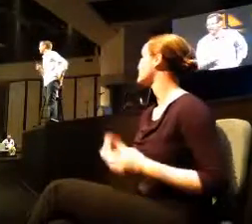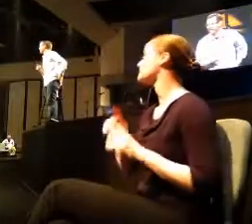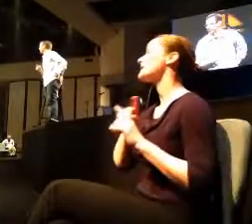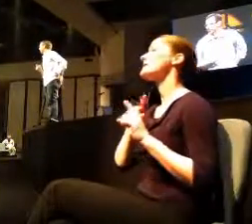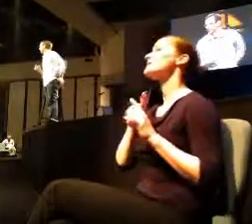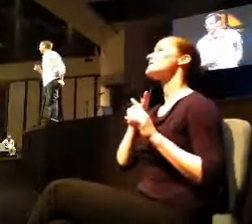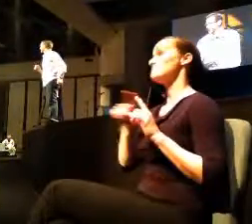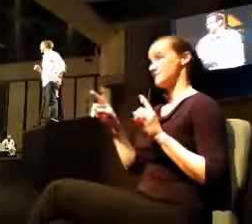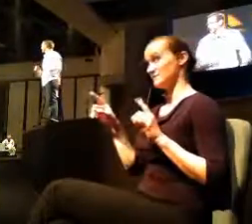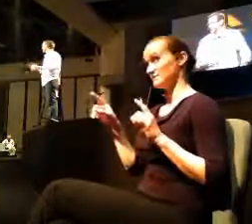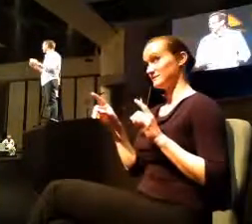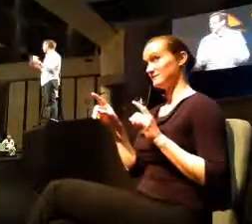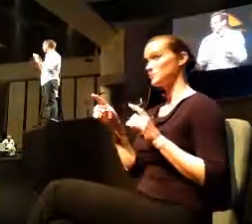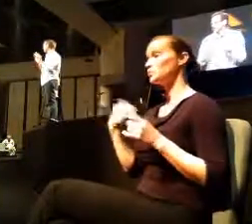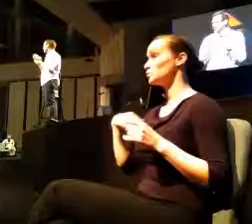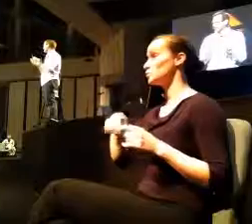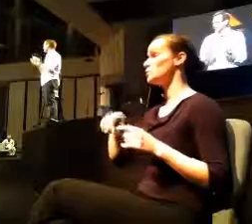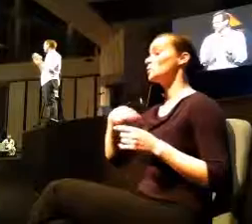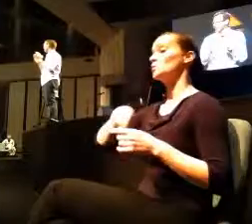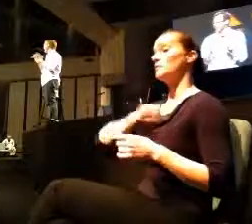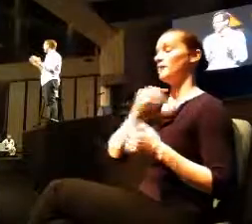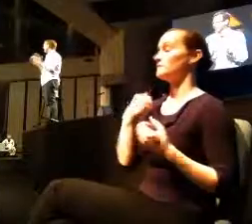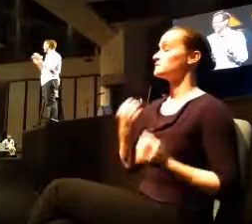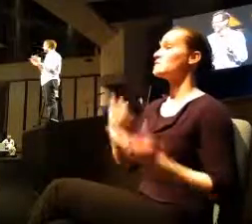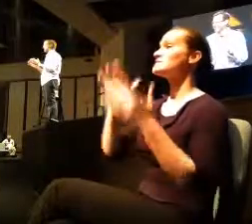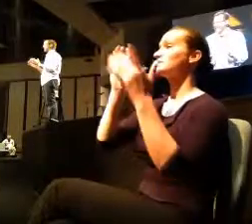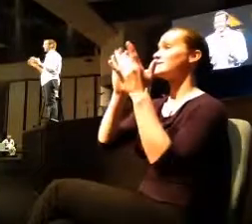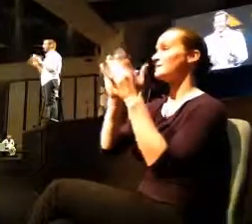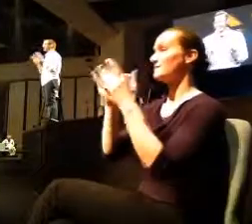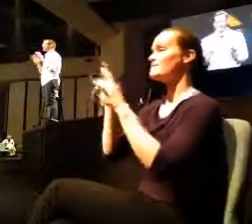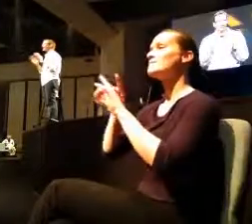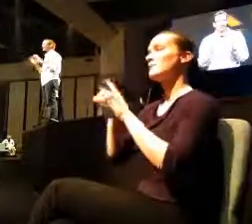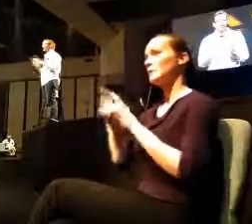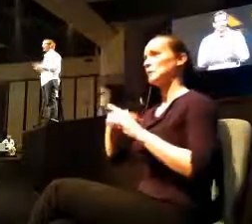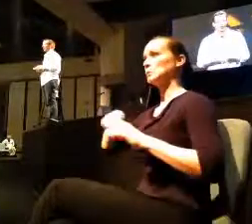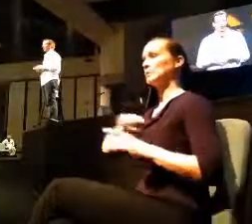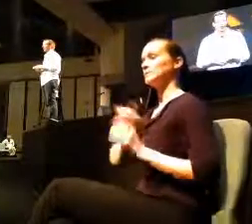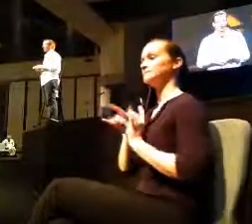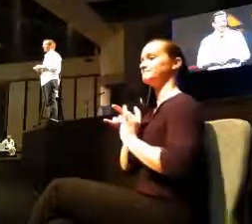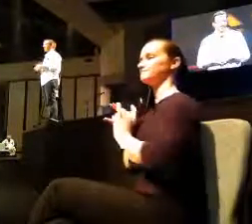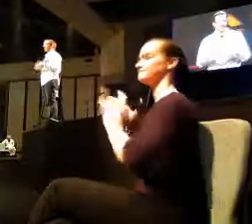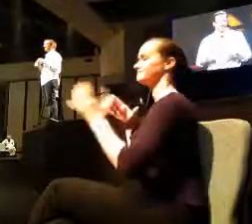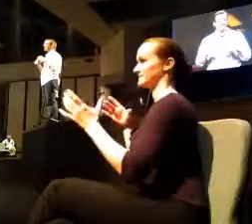this connection, we are such a disconnected culture.